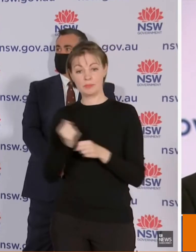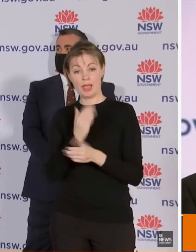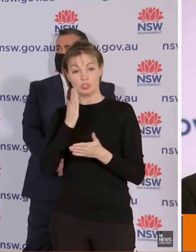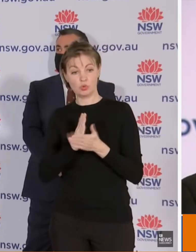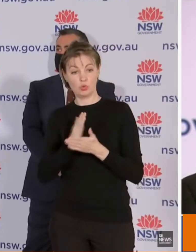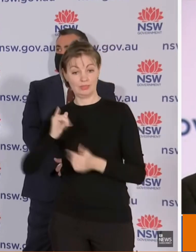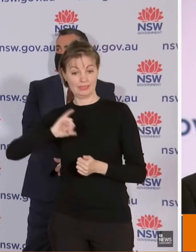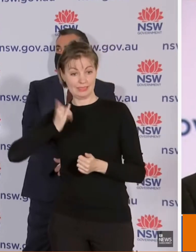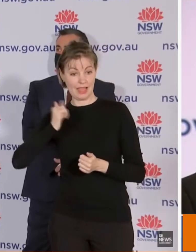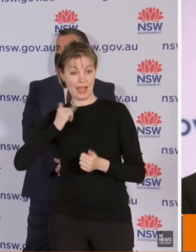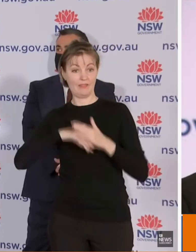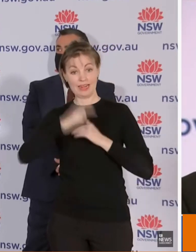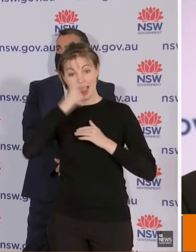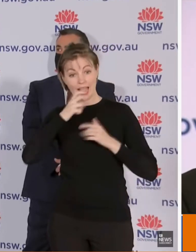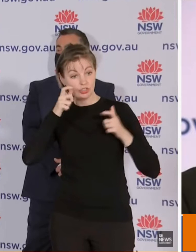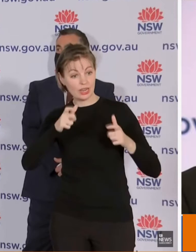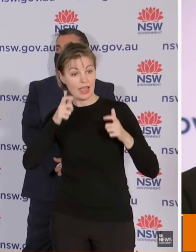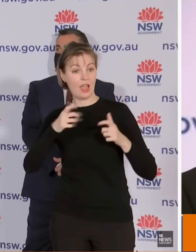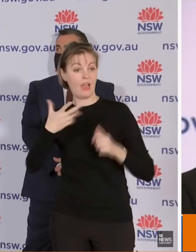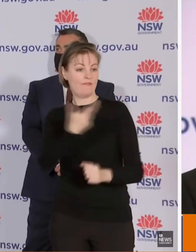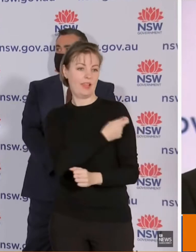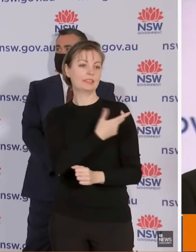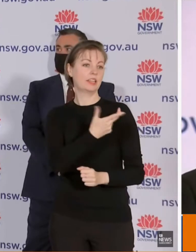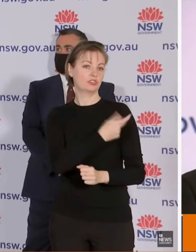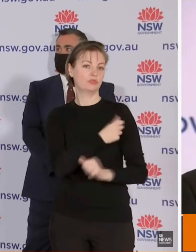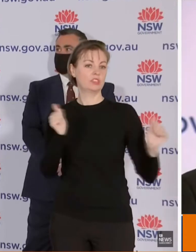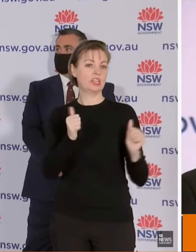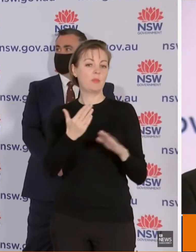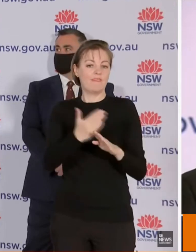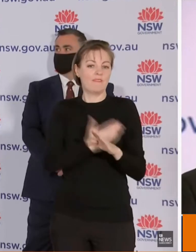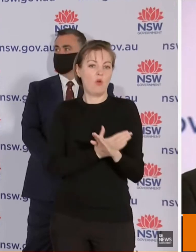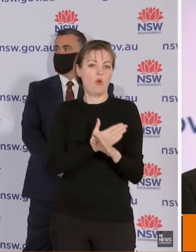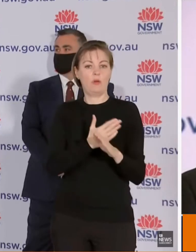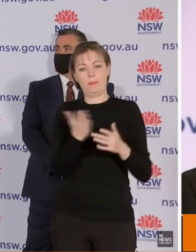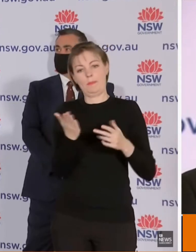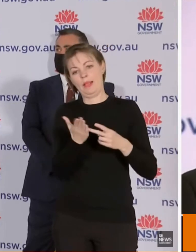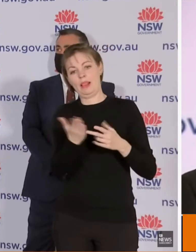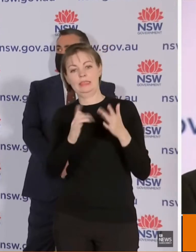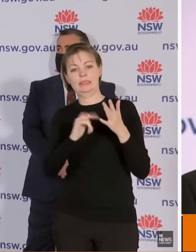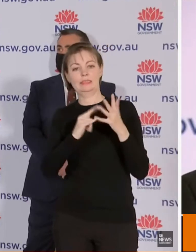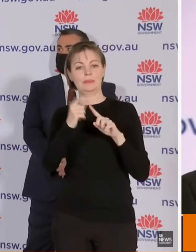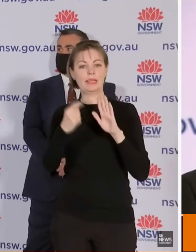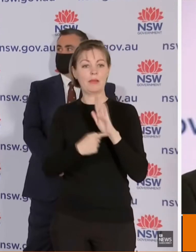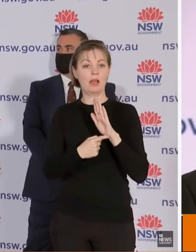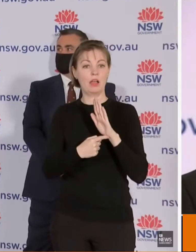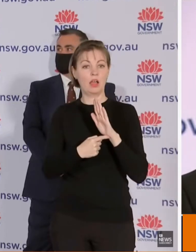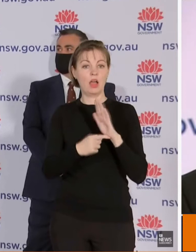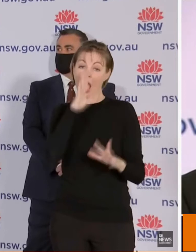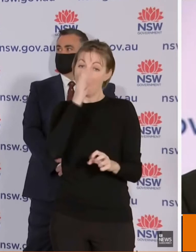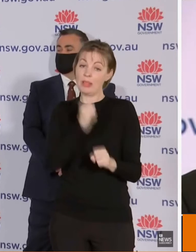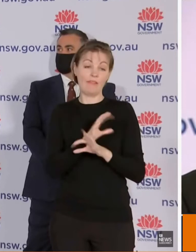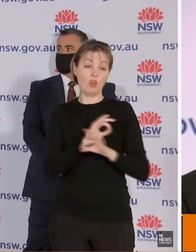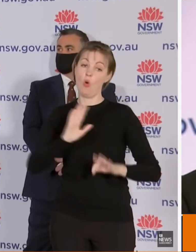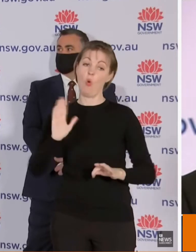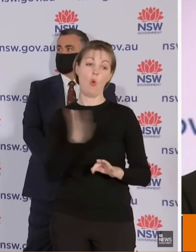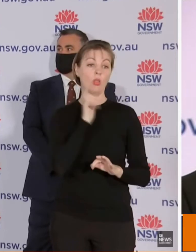care facilities were vaccinated by the middle of September. I'm not at all confident that all those staff will be vaccinated, and that's a matter for the